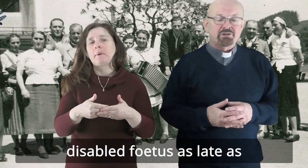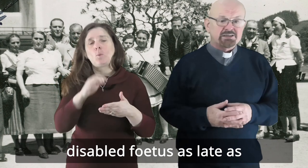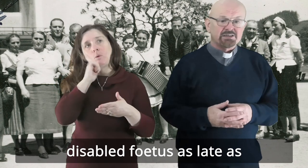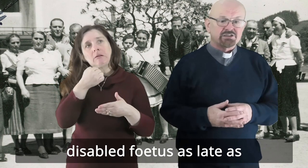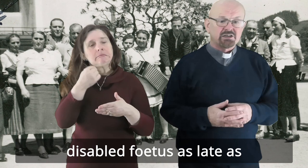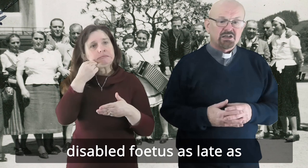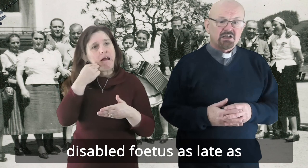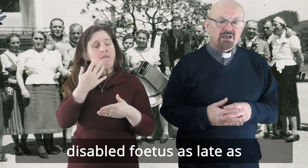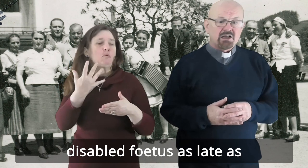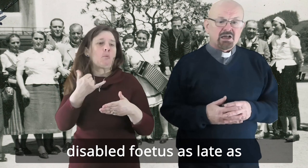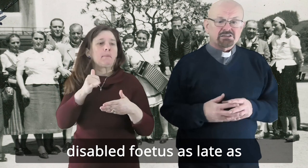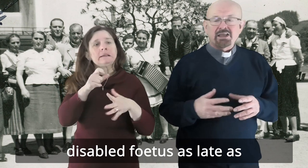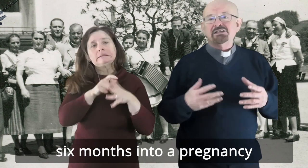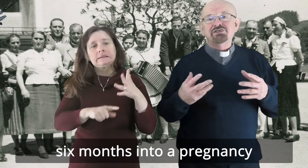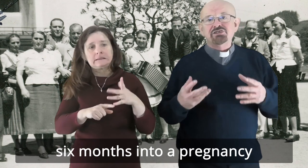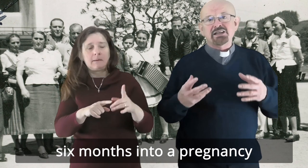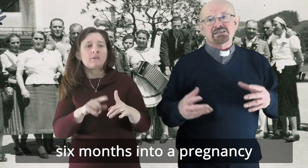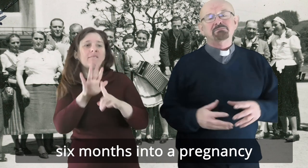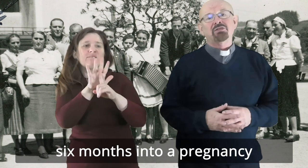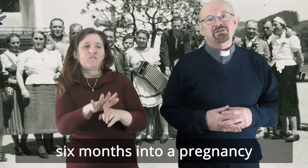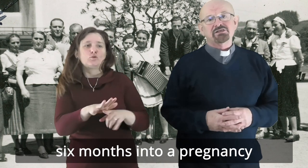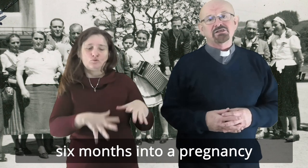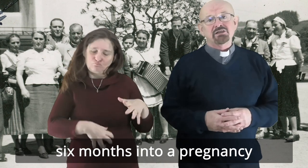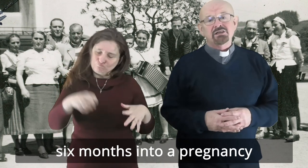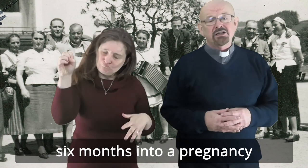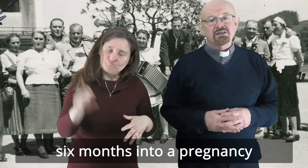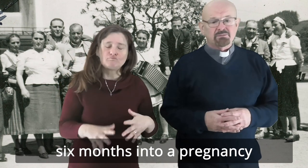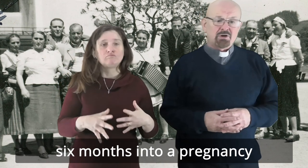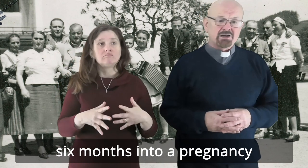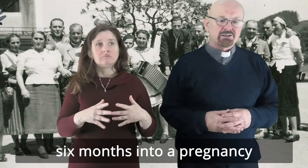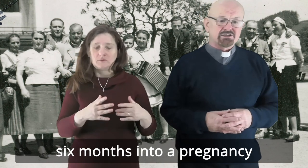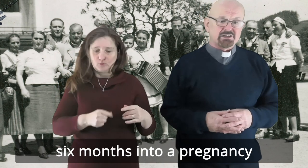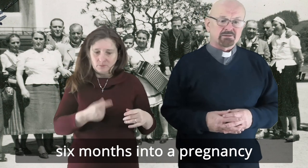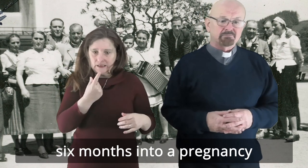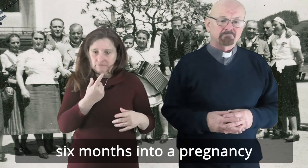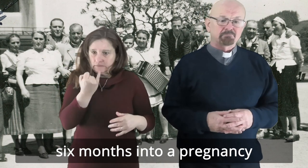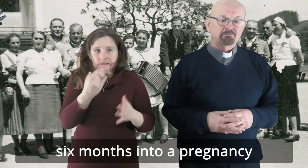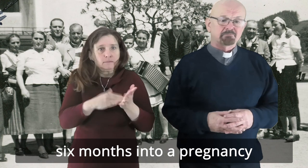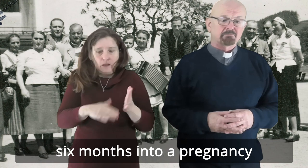disabled fetus as late as 6 months into pregnancy.